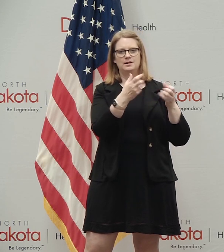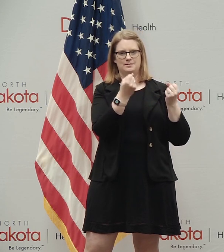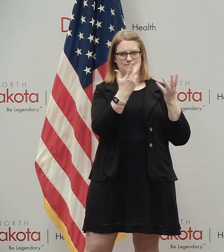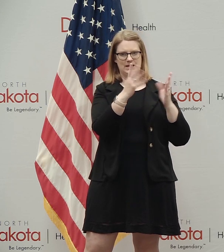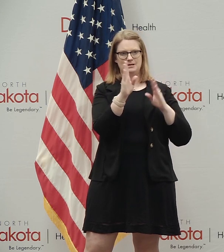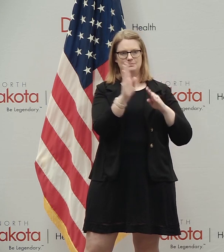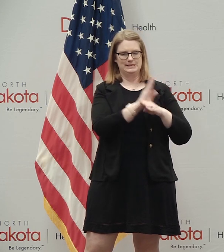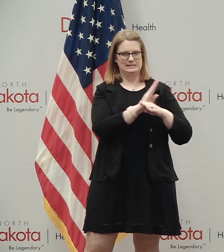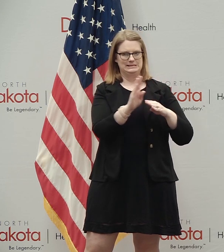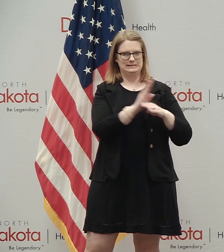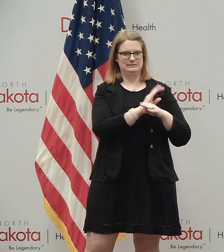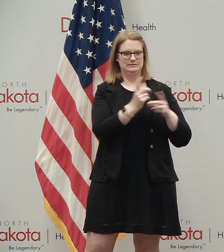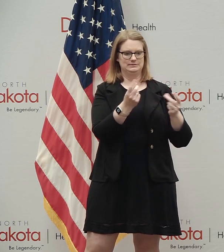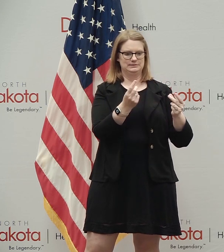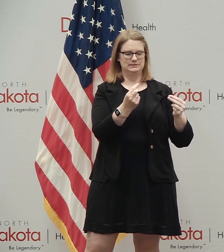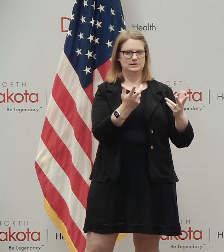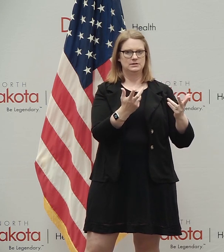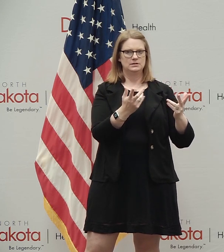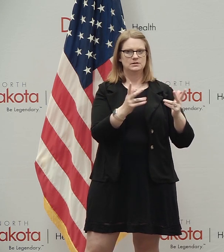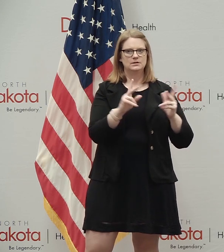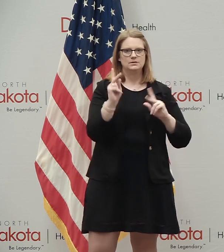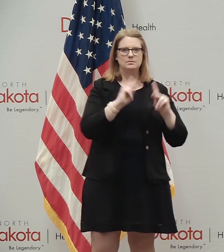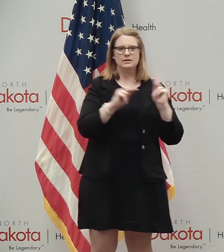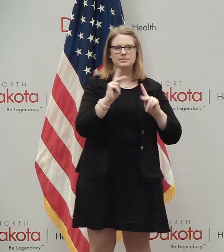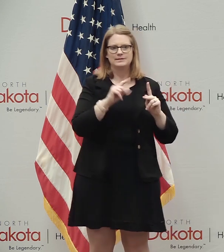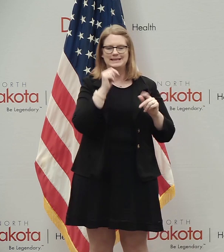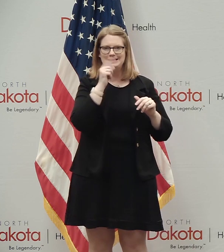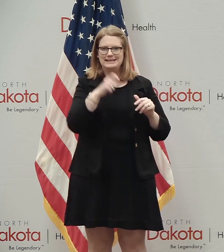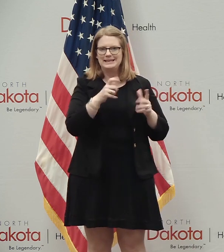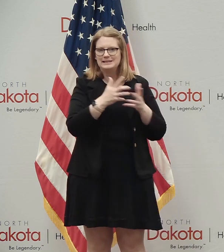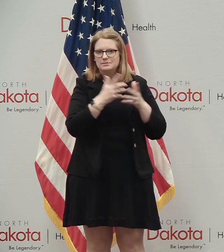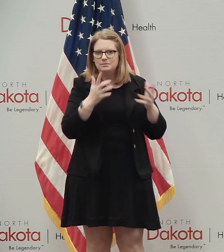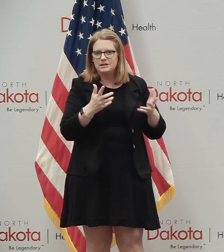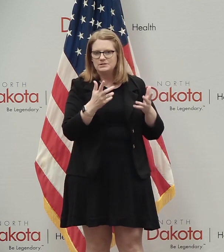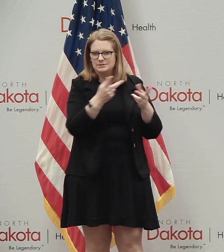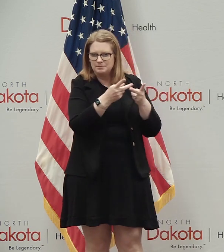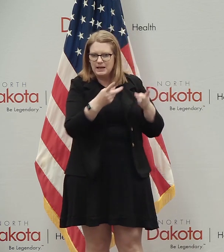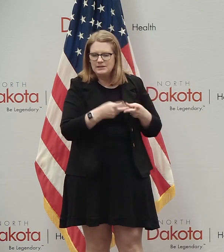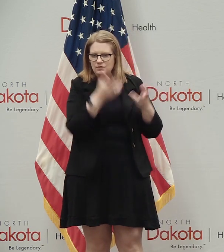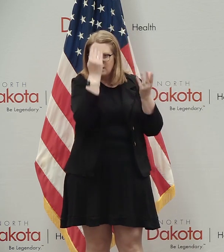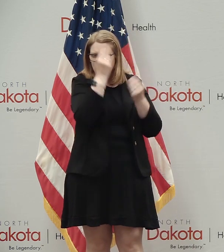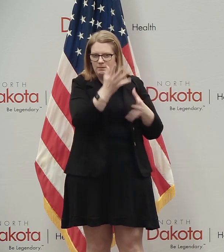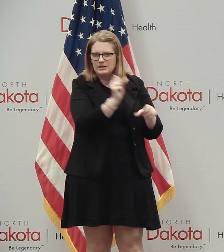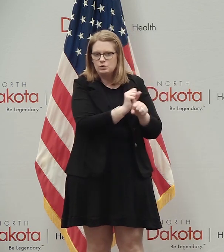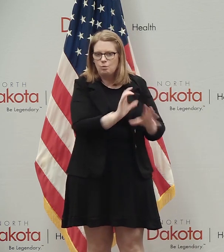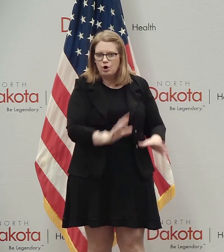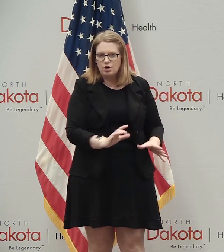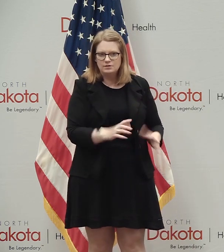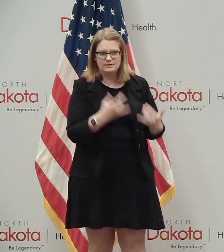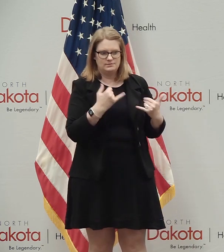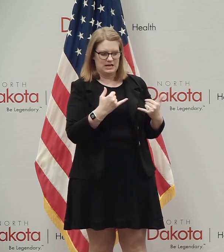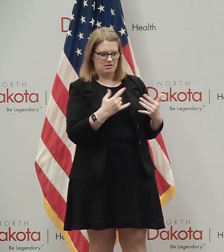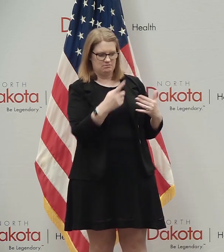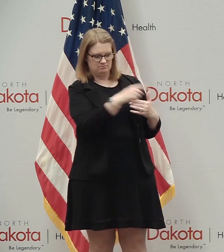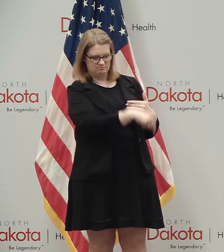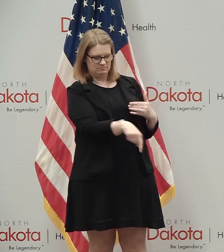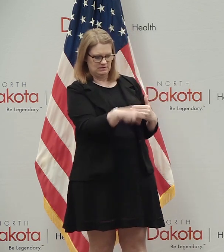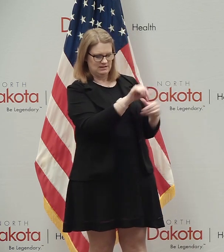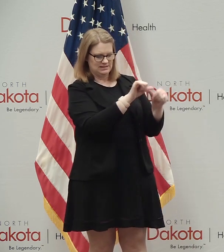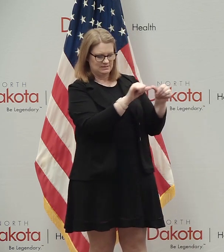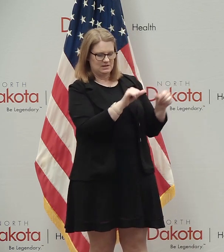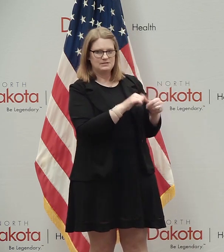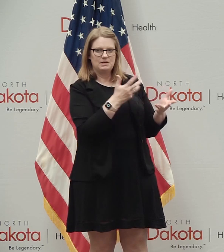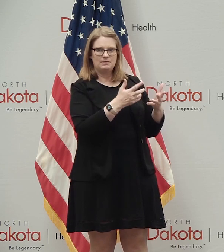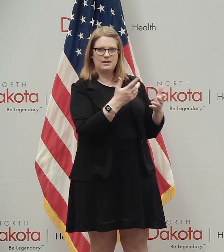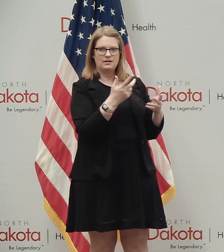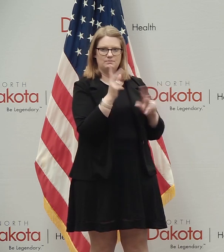are going to face, which is people are going to find out they didn't need as much space as they did for information workers. The space that they had may have had